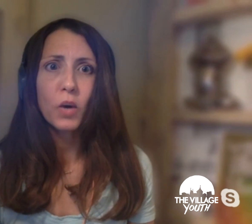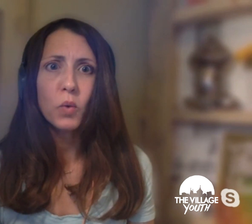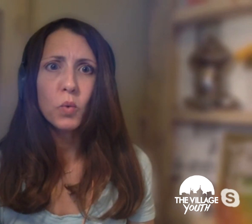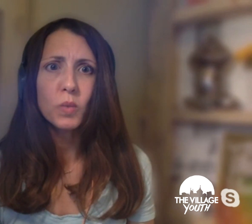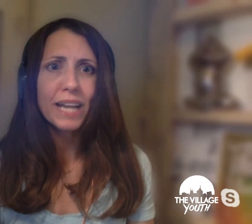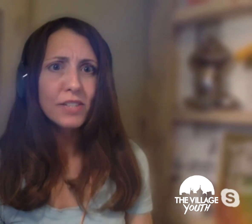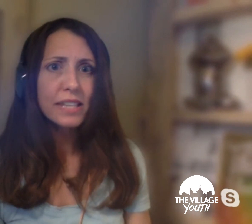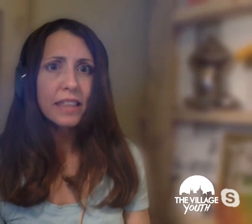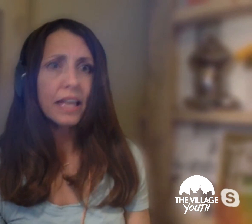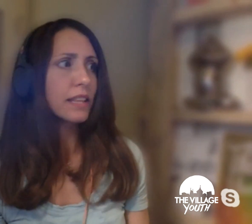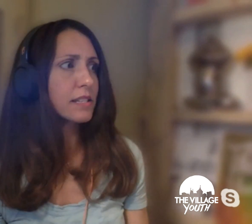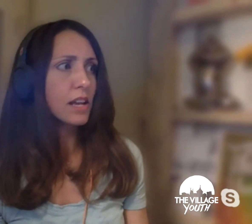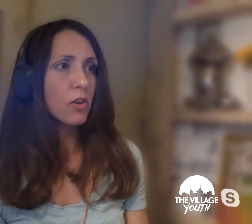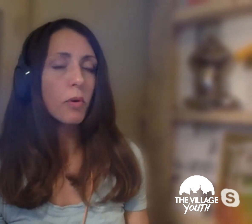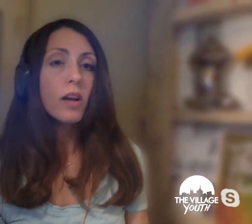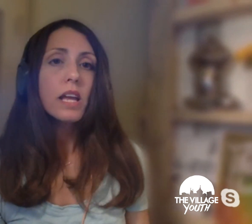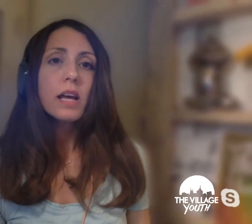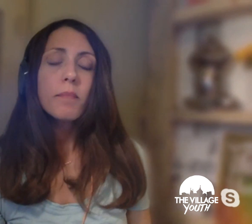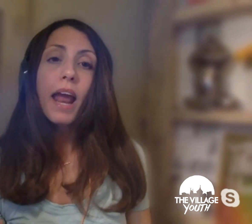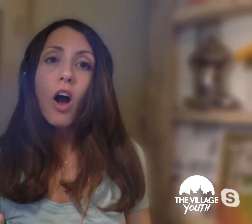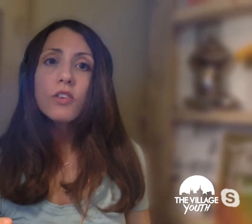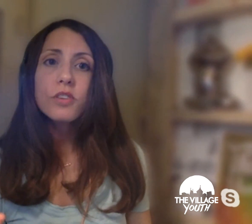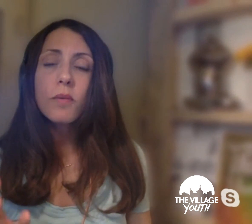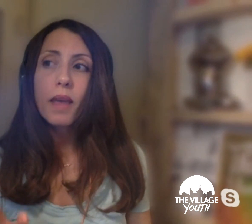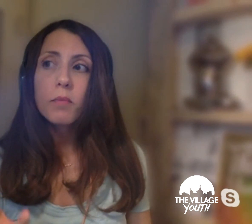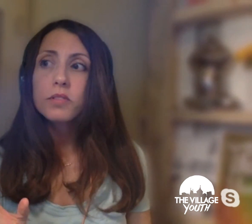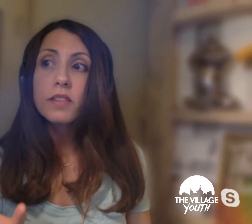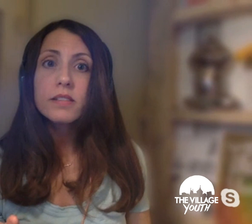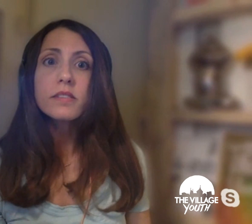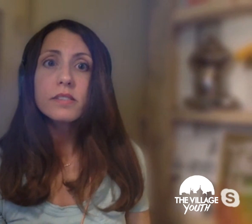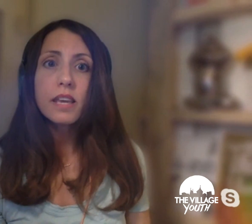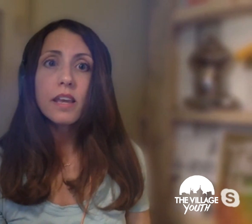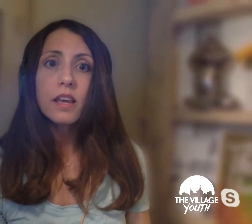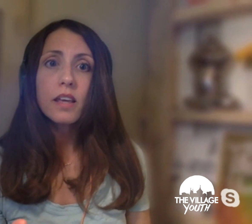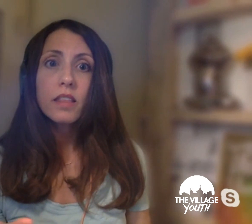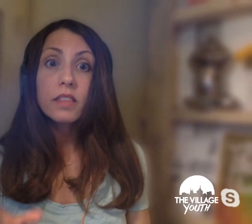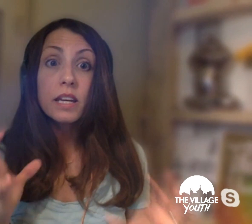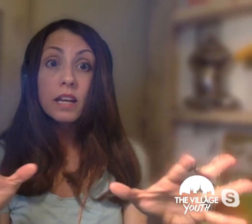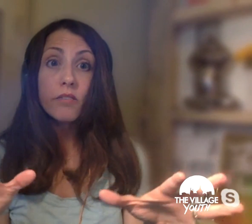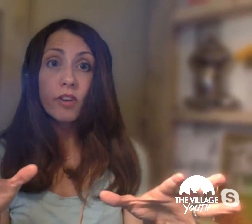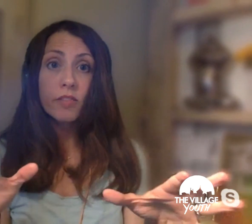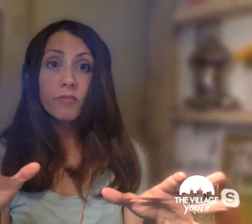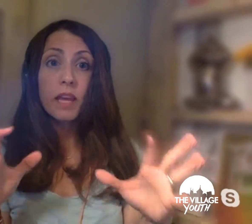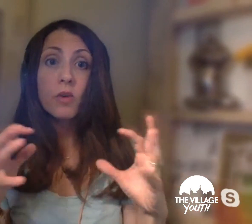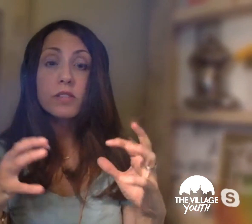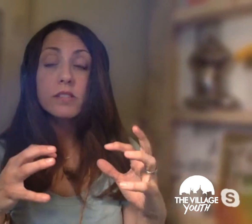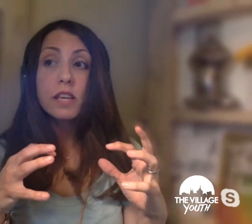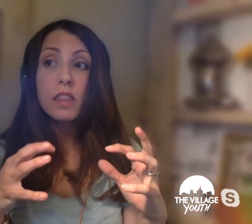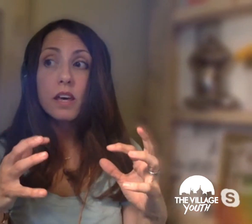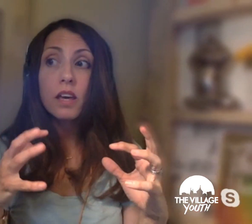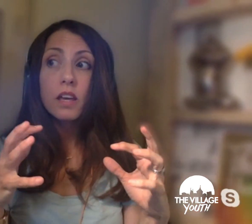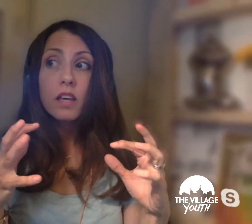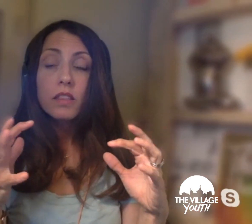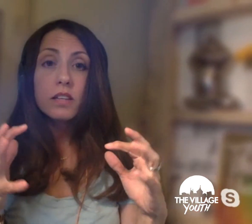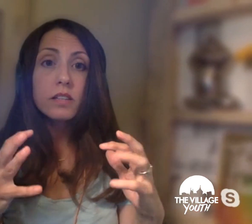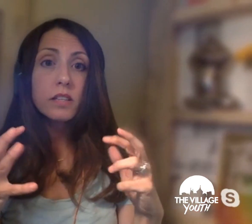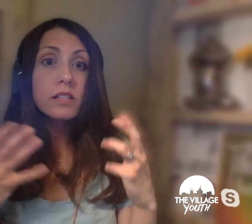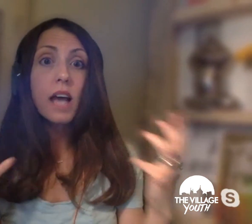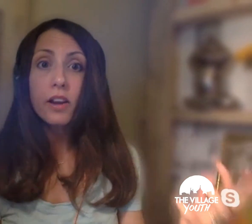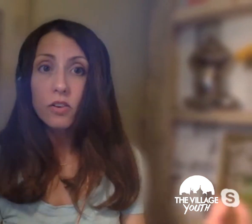yourself and you're like, oh, did I just think that? That's terrible. But I also am able to then see the need in front of me, or see